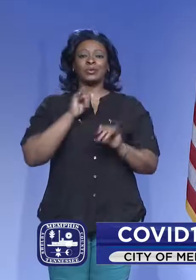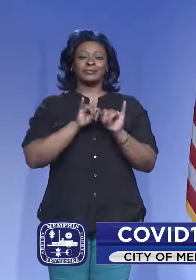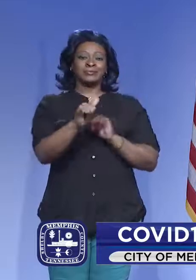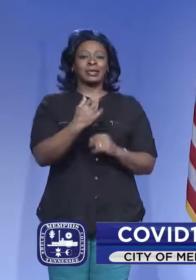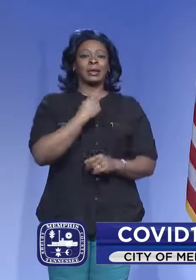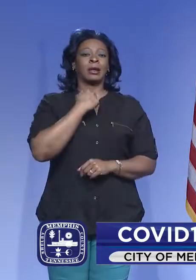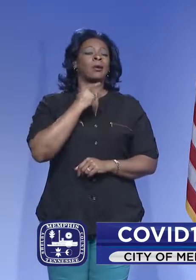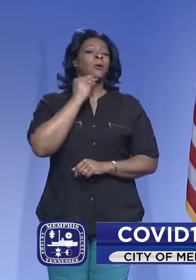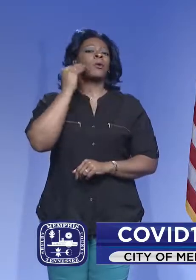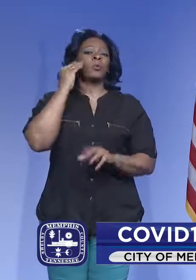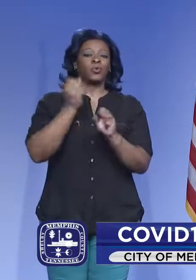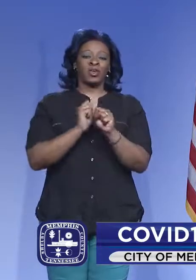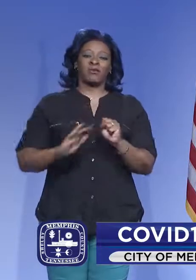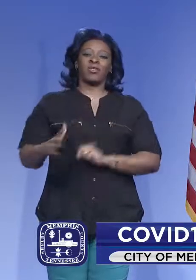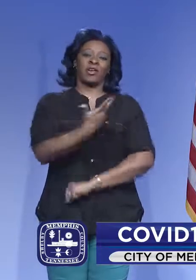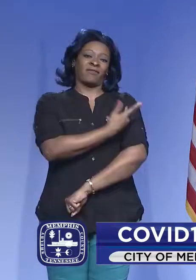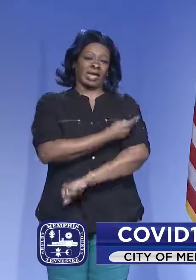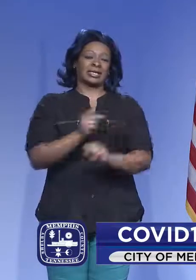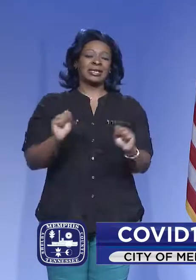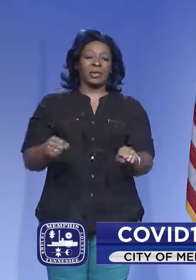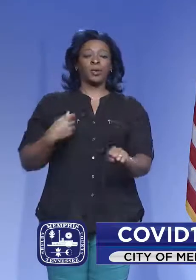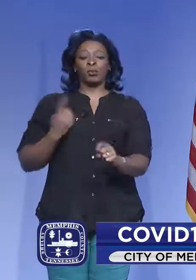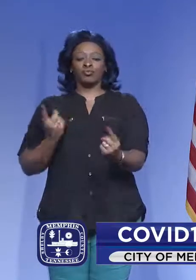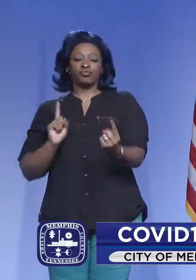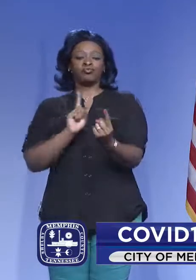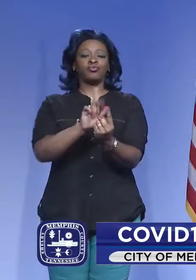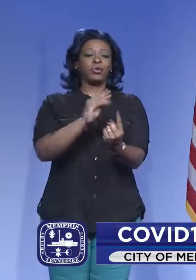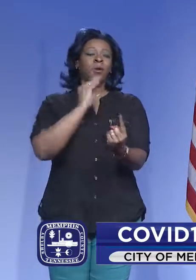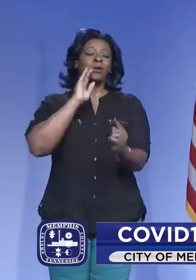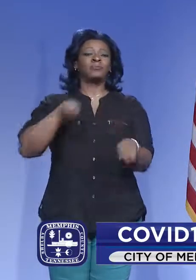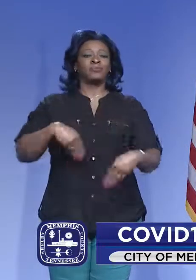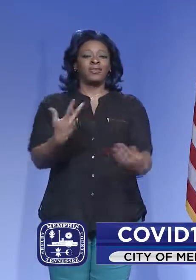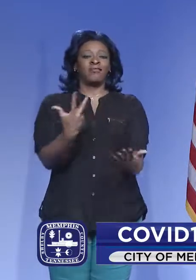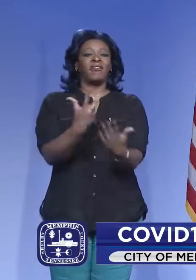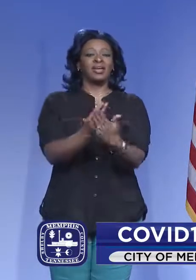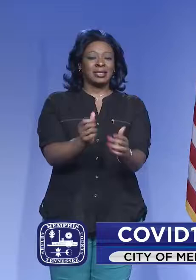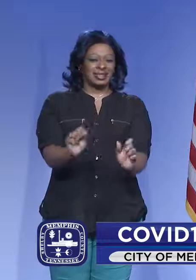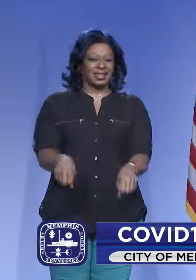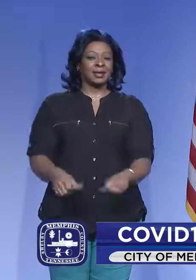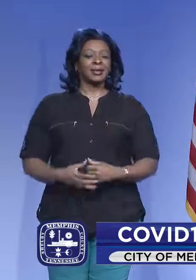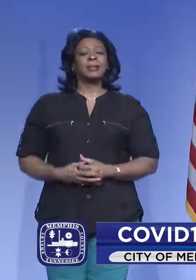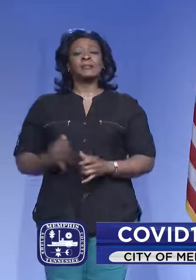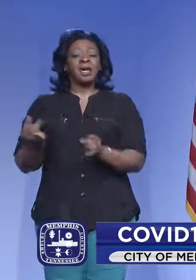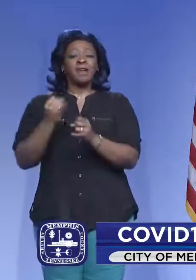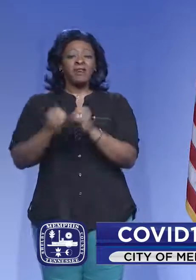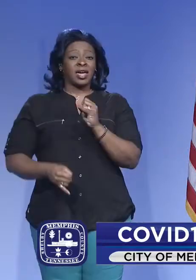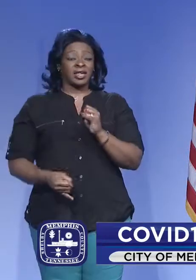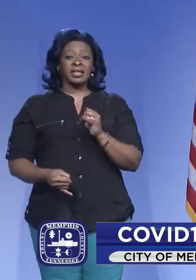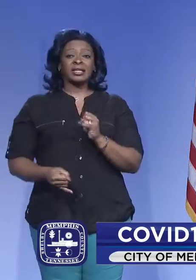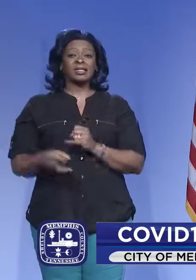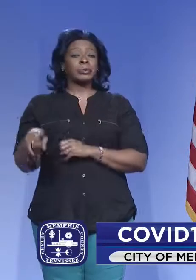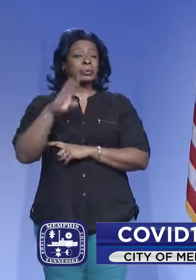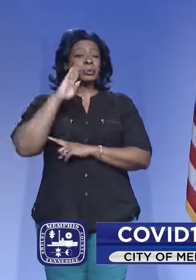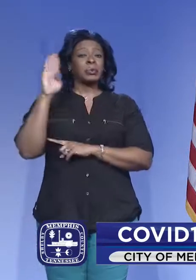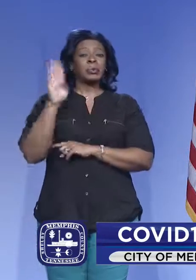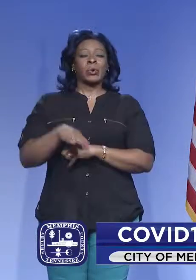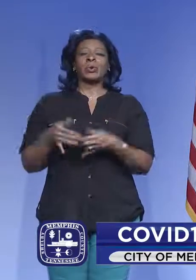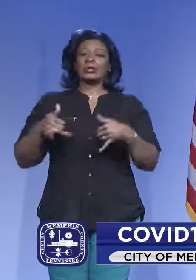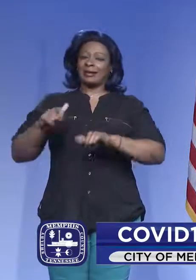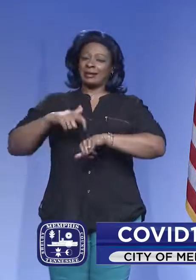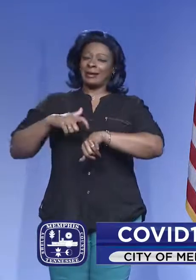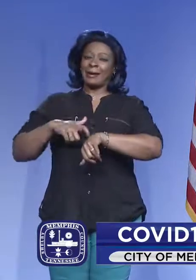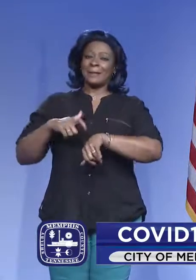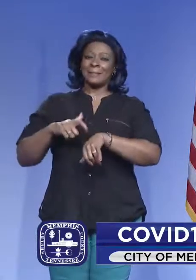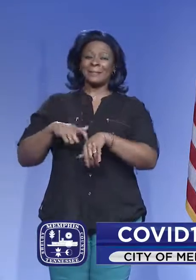homebound vaccination. We will come to you and provide that vaccination. And finally, as you all know, there's still time to